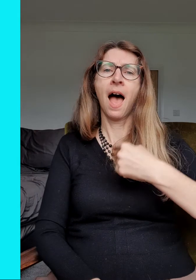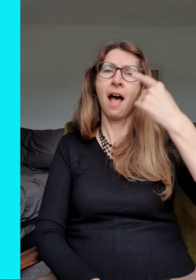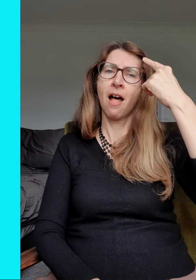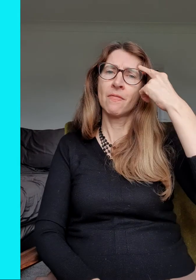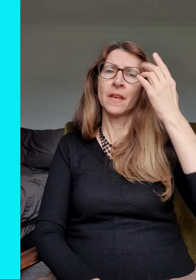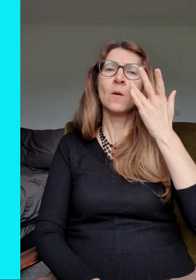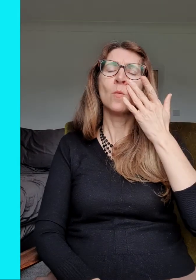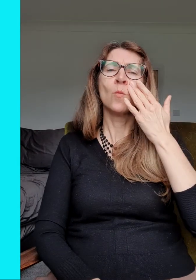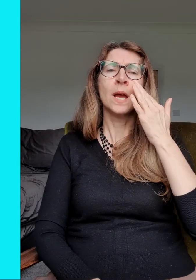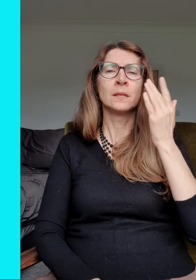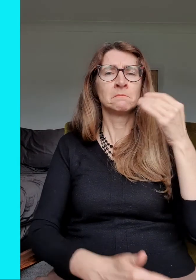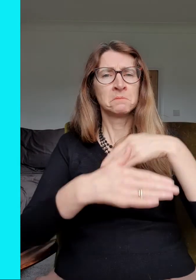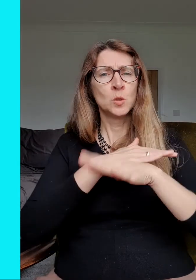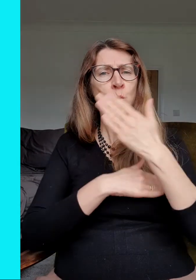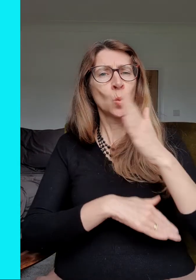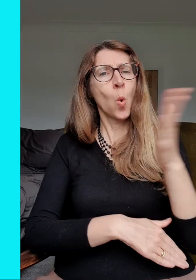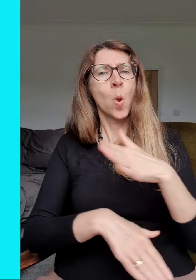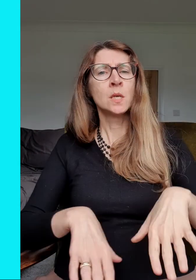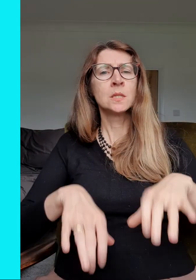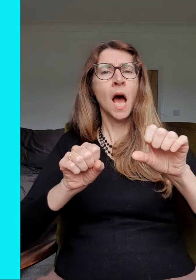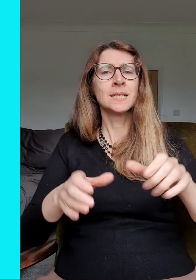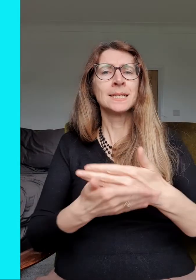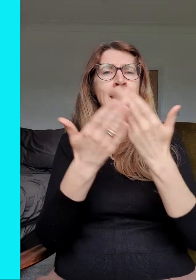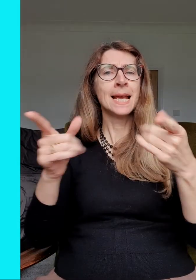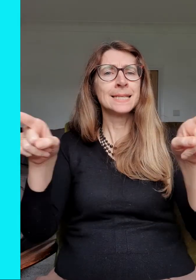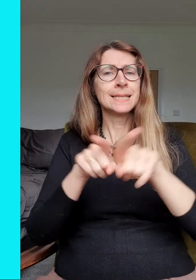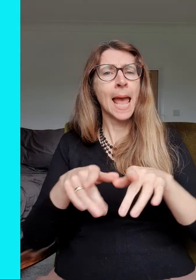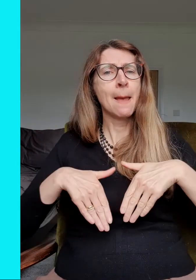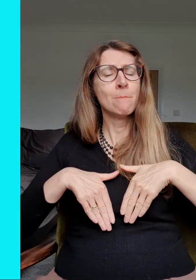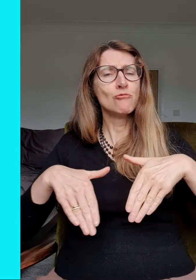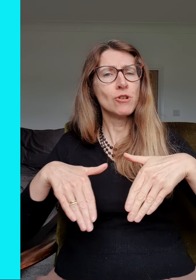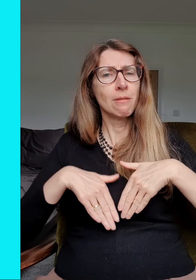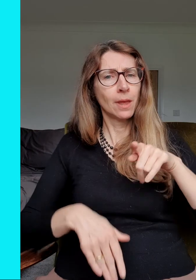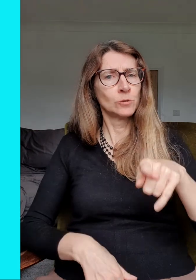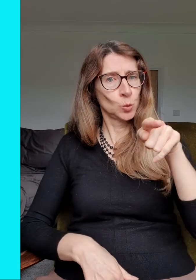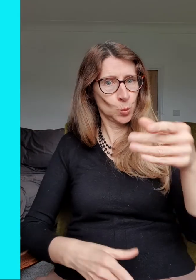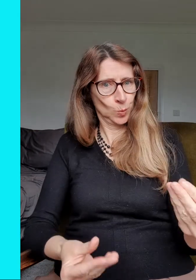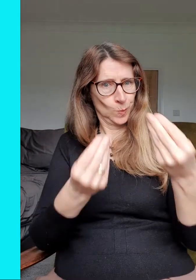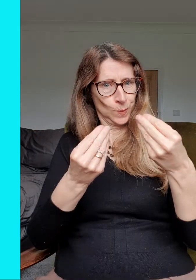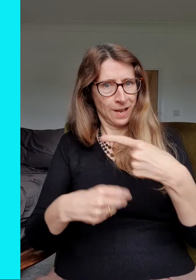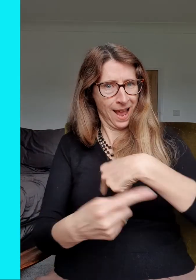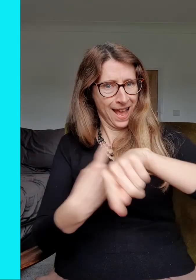we'll all start off the day doing this, and you can teach us how to do it."